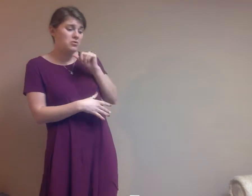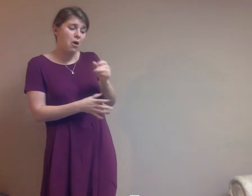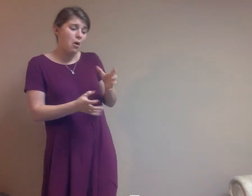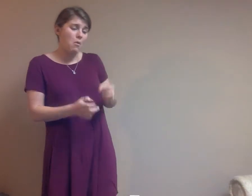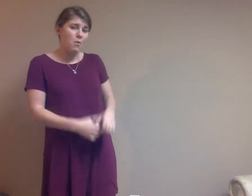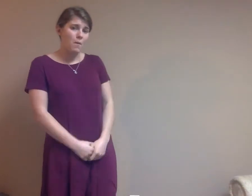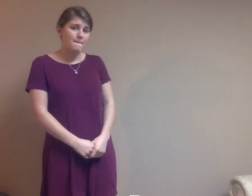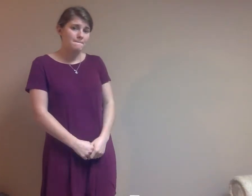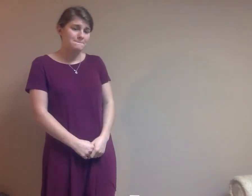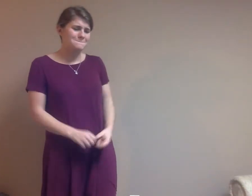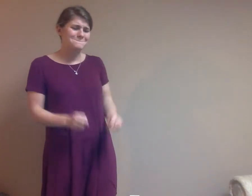18.